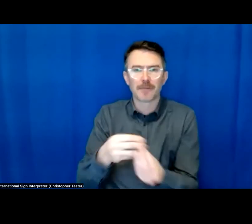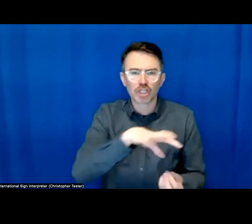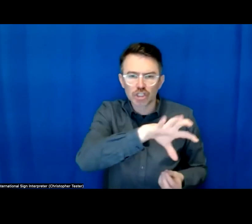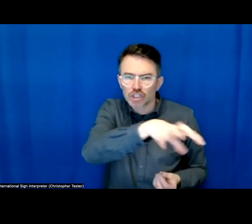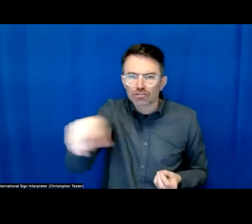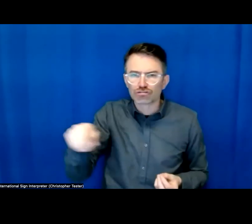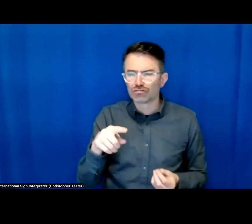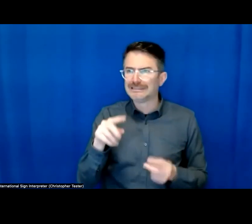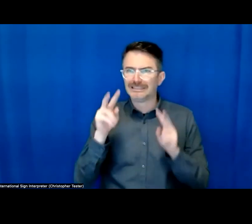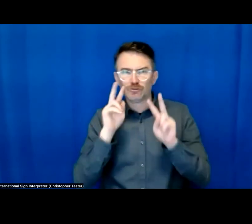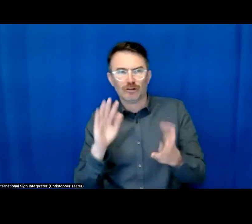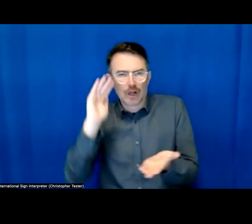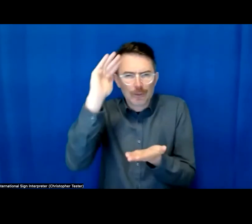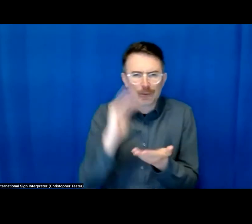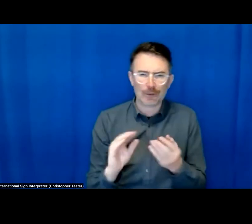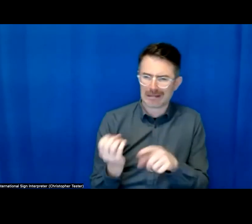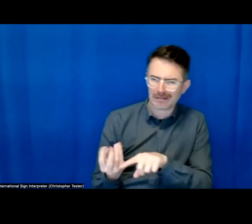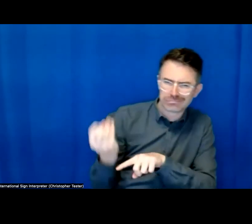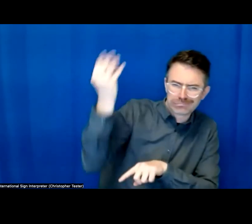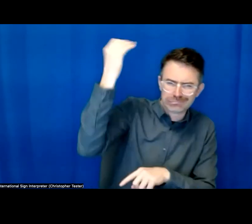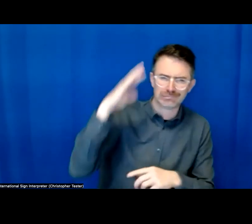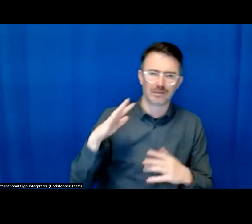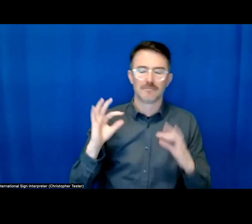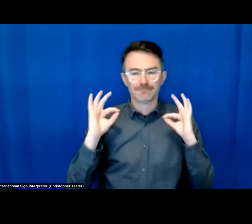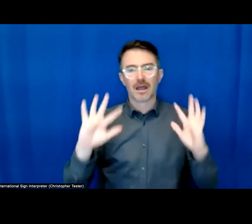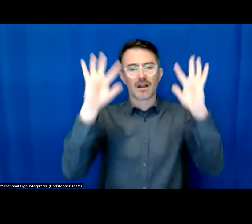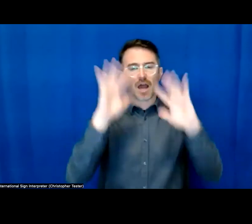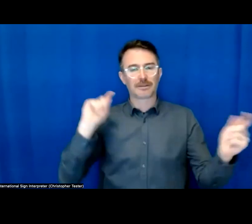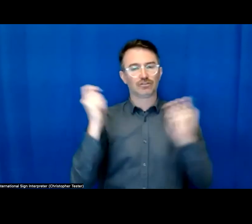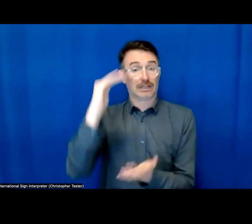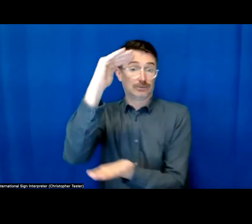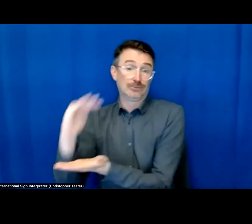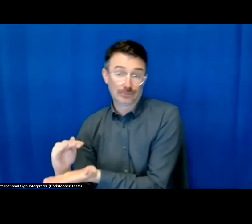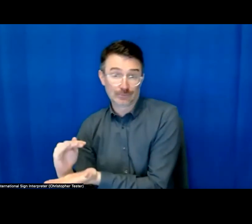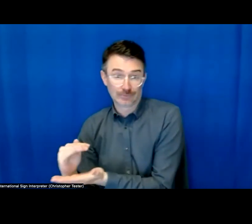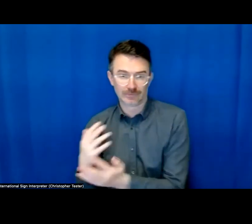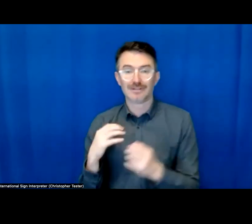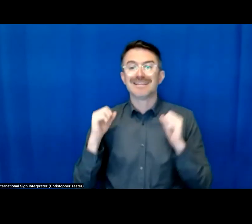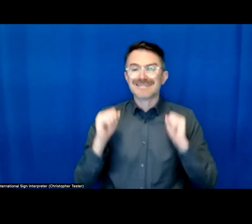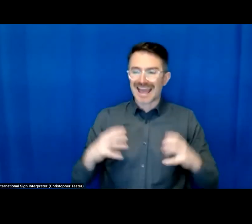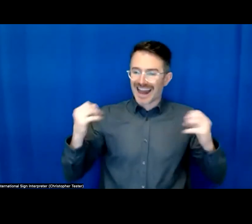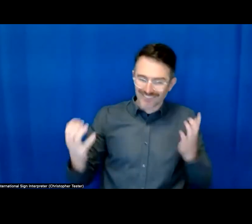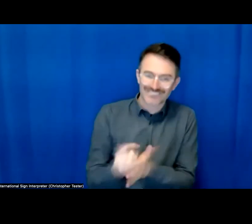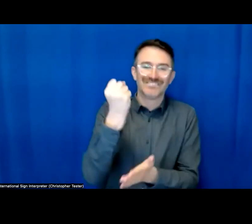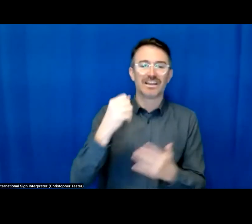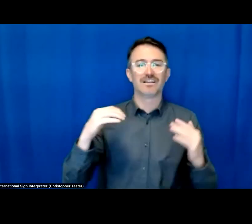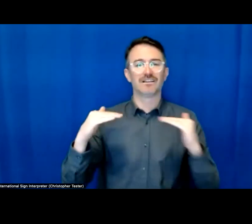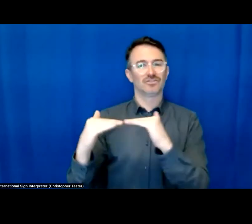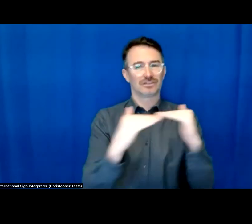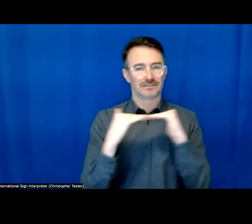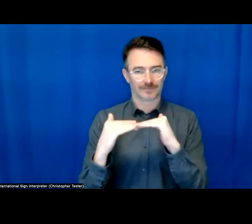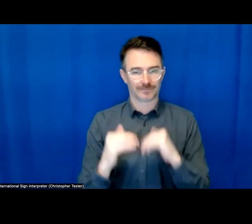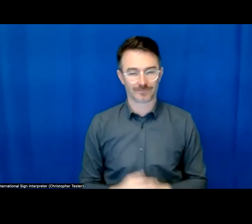provide greater assistance to people with disabilities in developing countries. So in February, at the